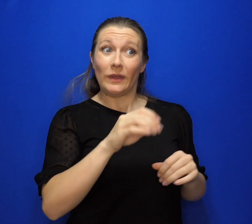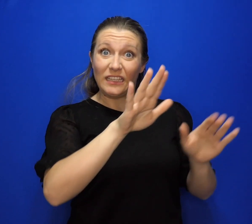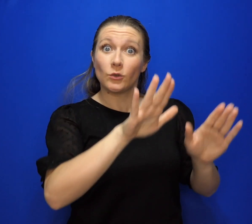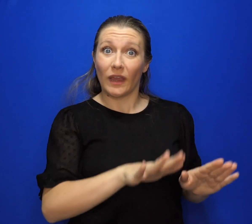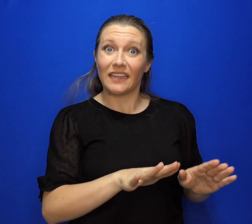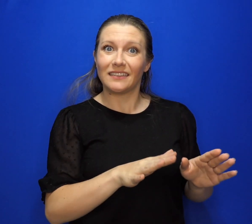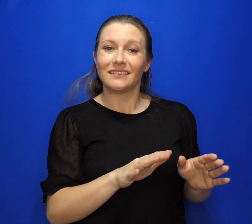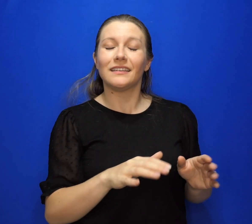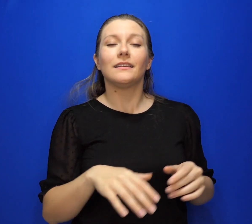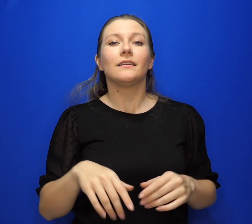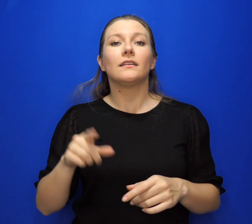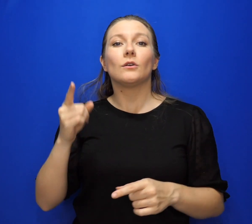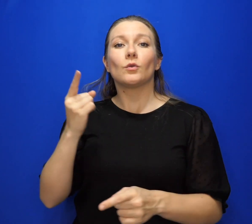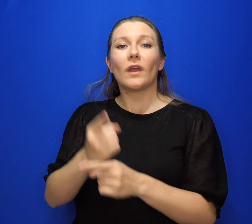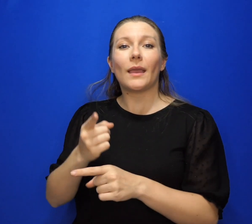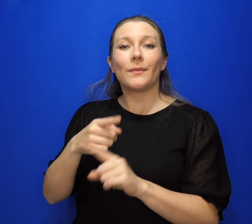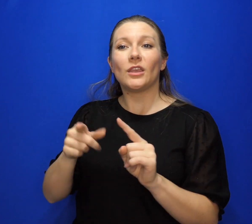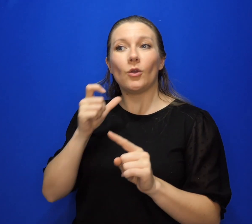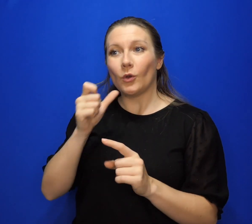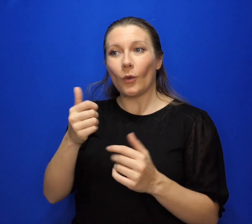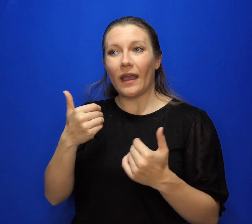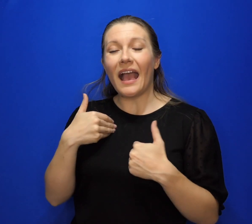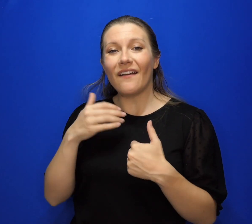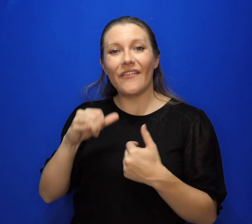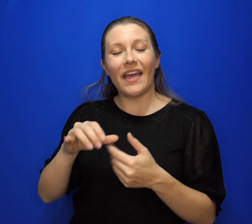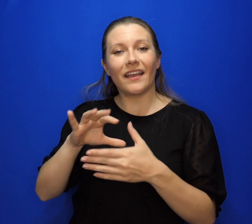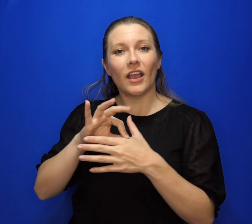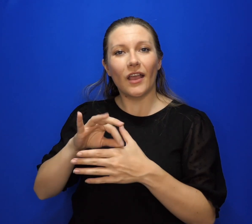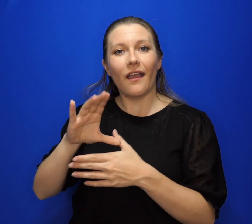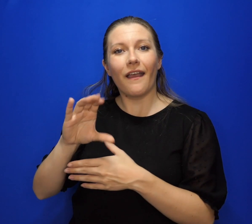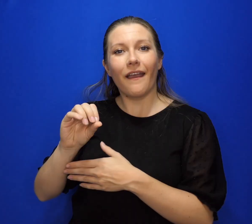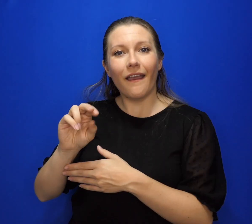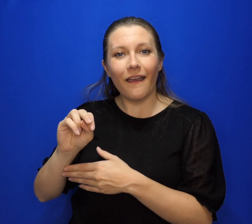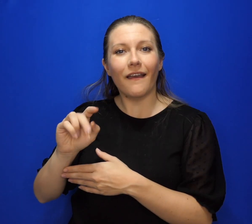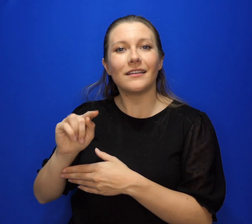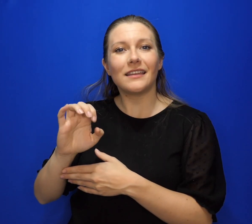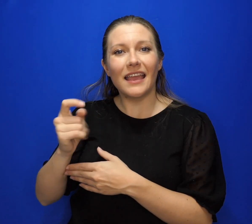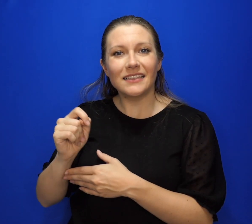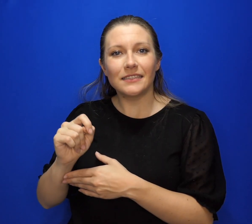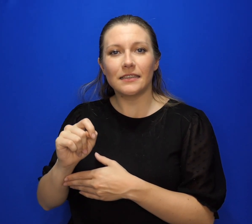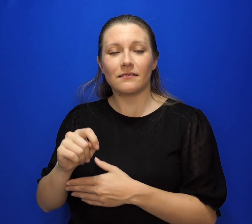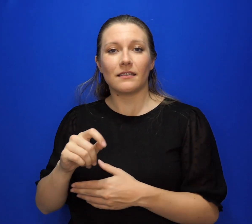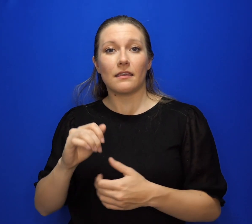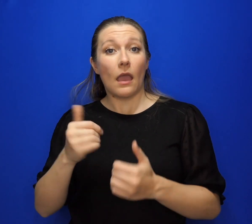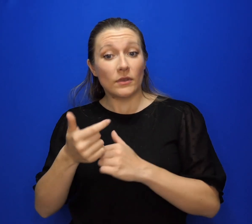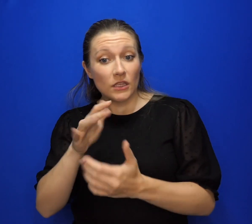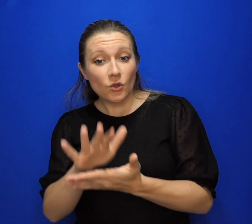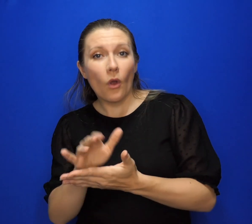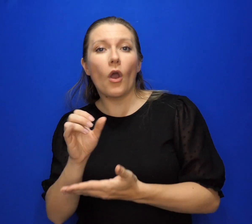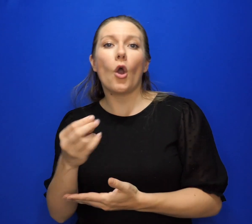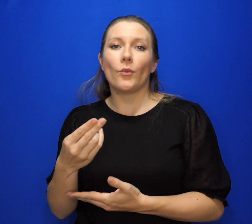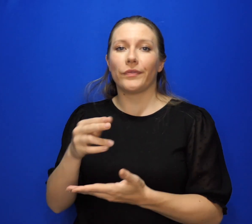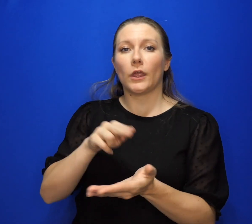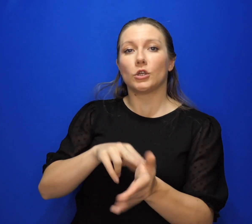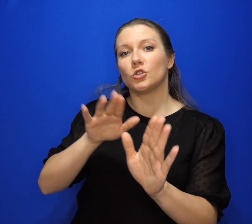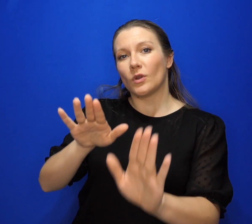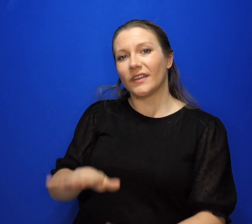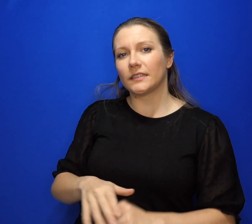the context when you ask the question. Sure. How is it at school? Oh, it's great. The nurse is terrific. Sometimes that just means